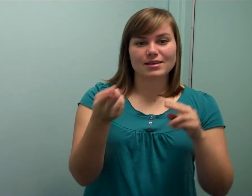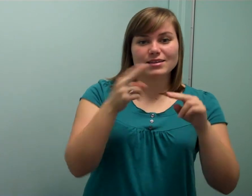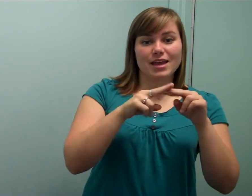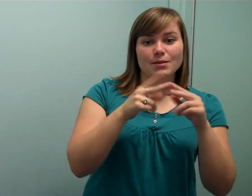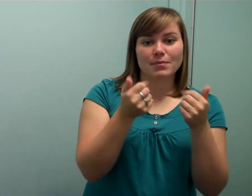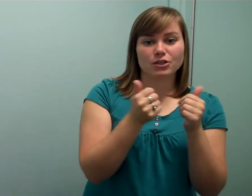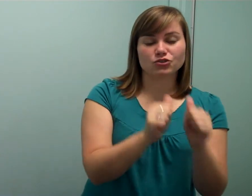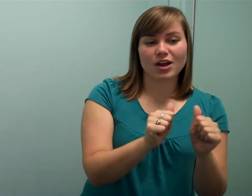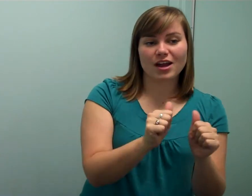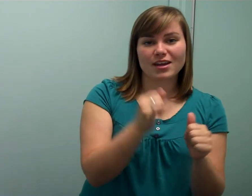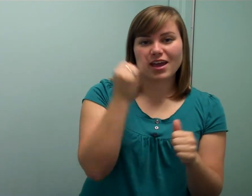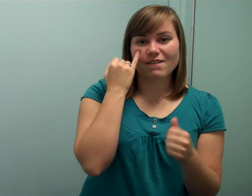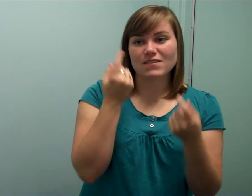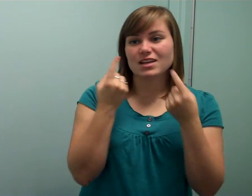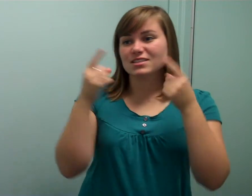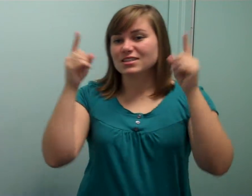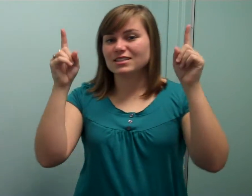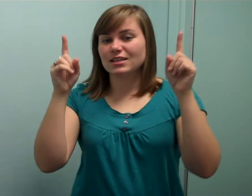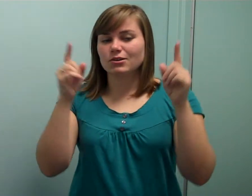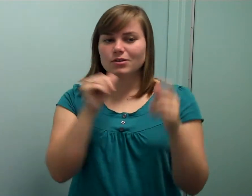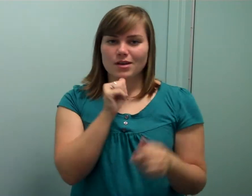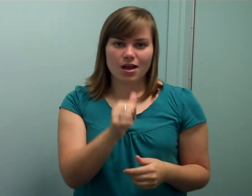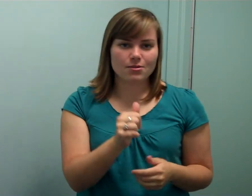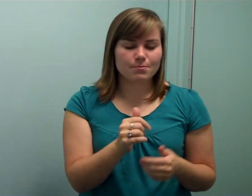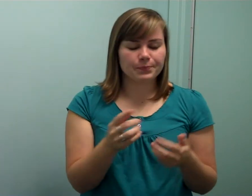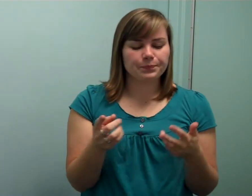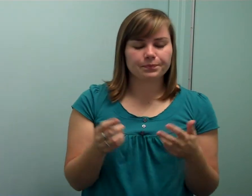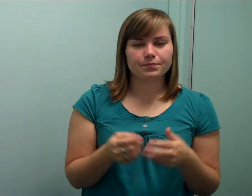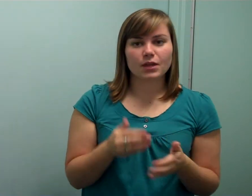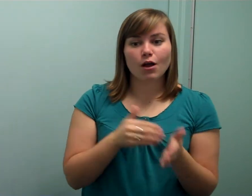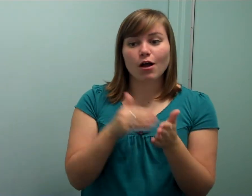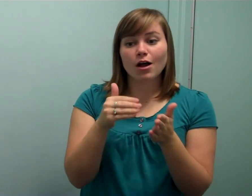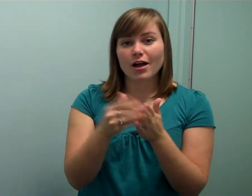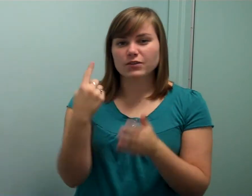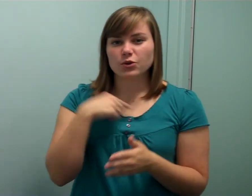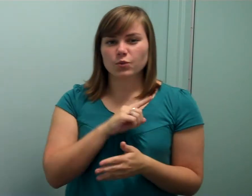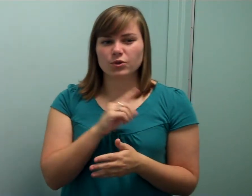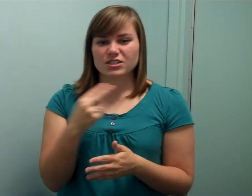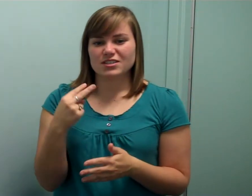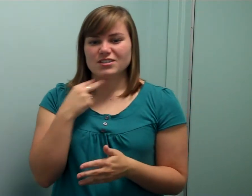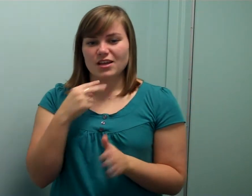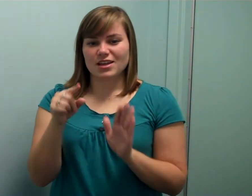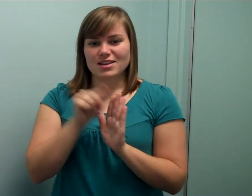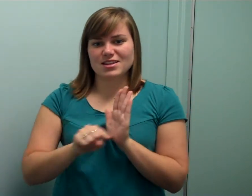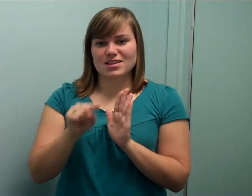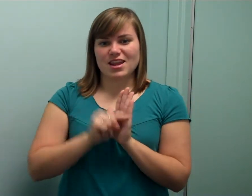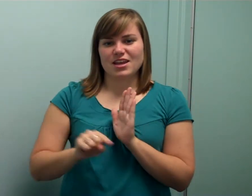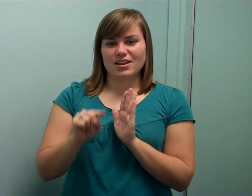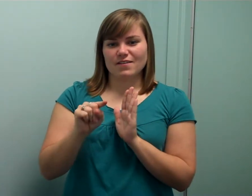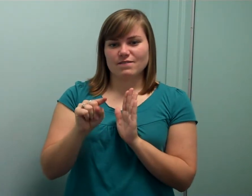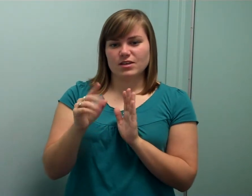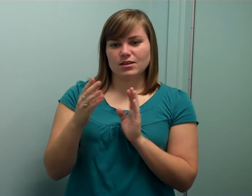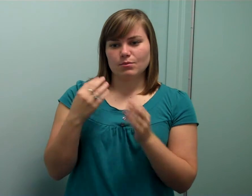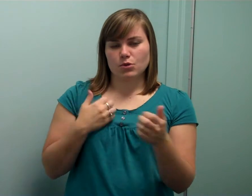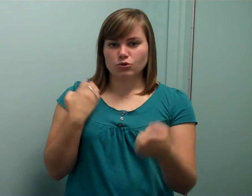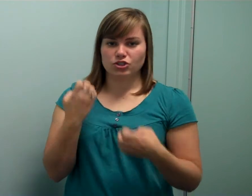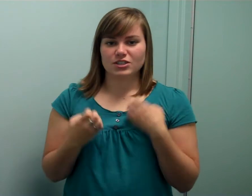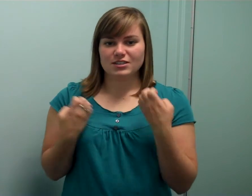whether I succeed or not? Often, we're stuck in negativity or negative emotions, such as